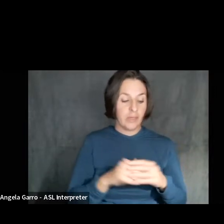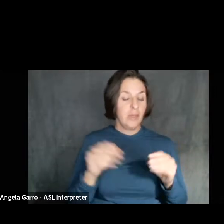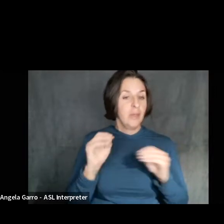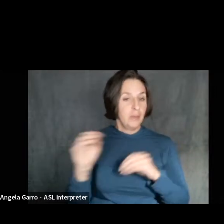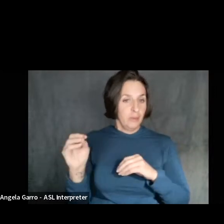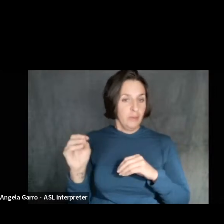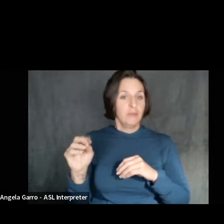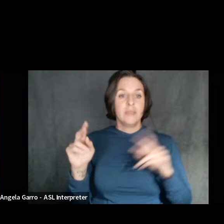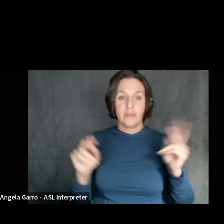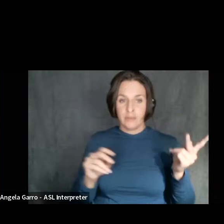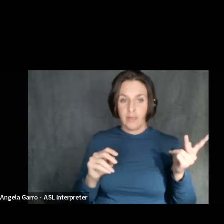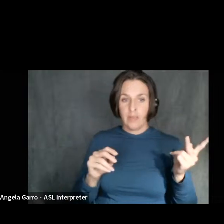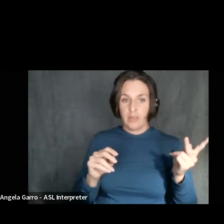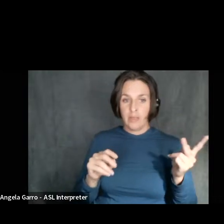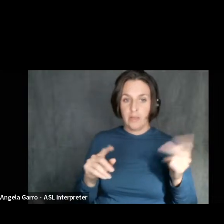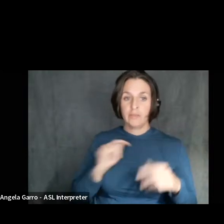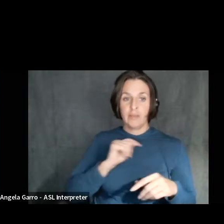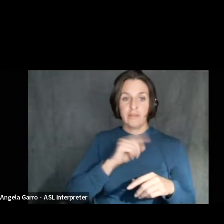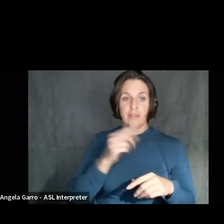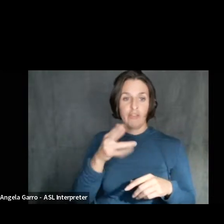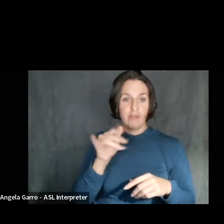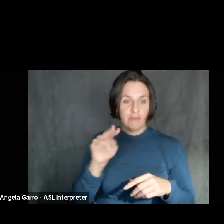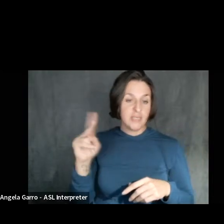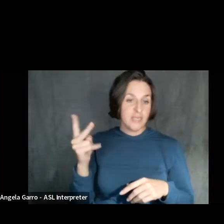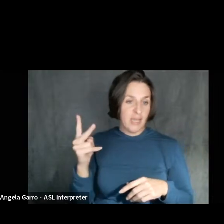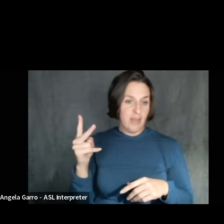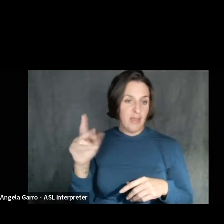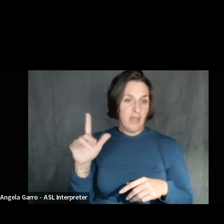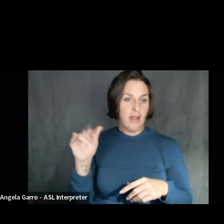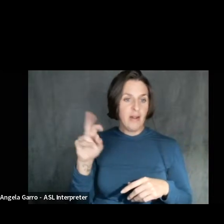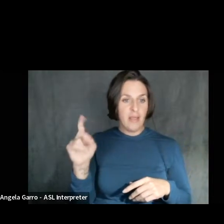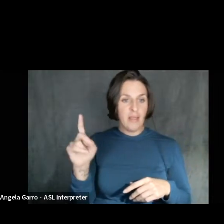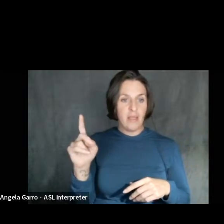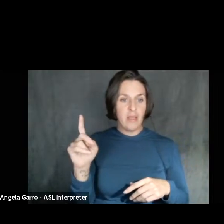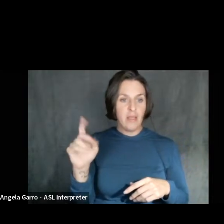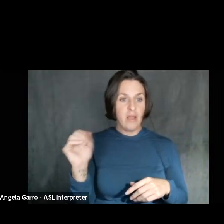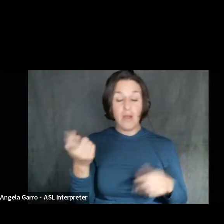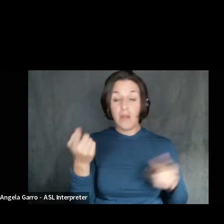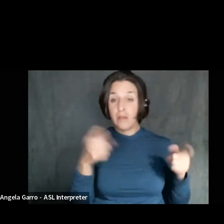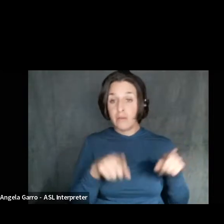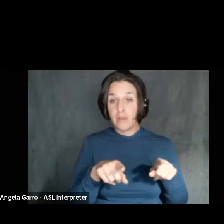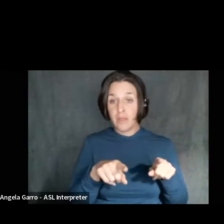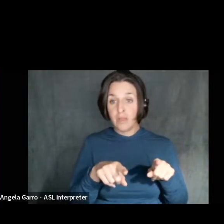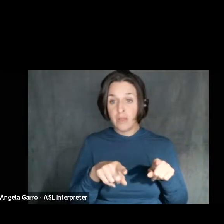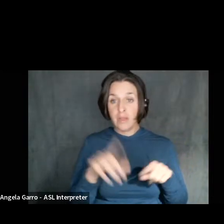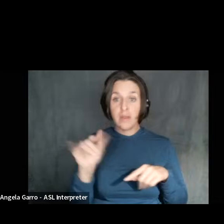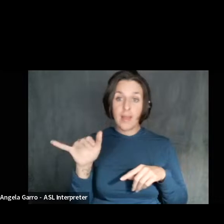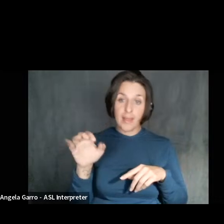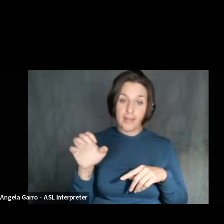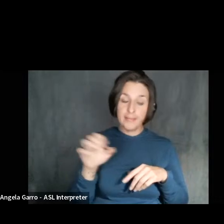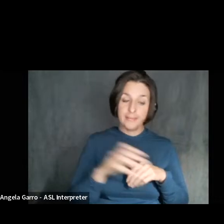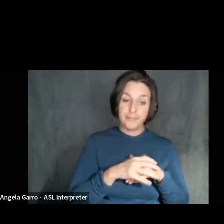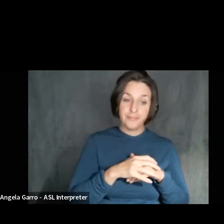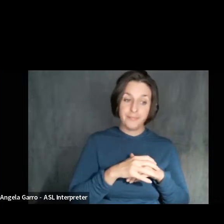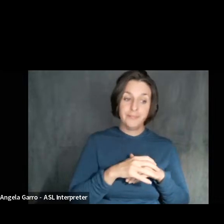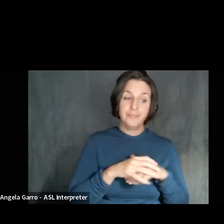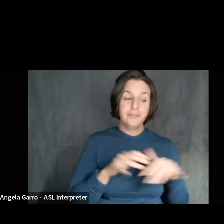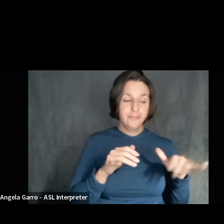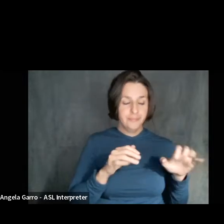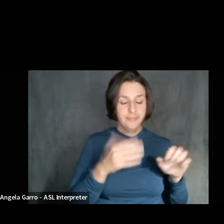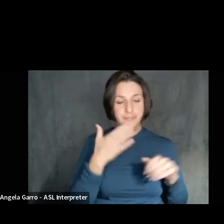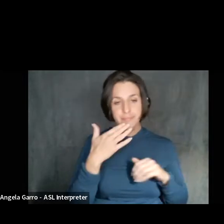Second. Motion by trustee Griffin, second by trustee Land. All in favor? Aye. Aye, thank